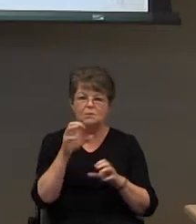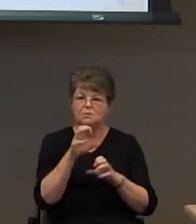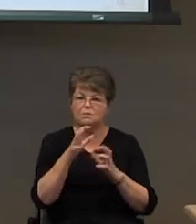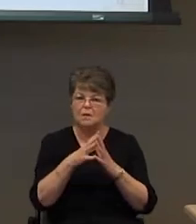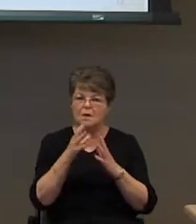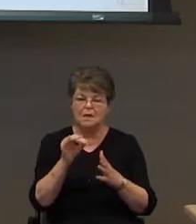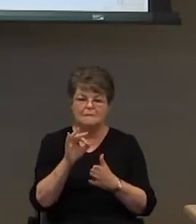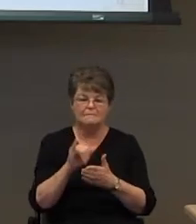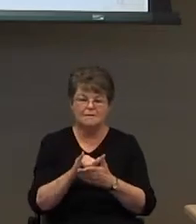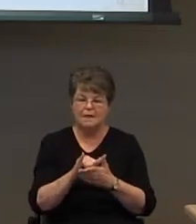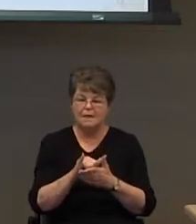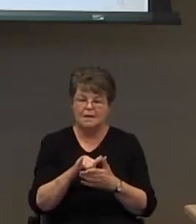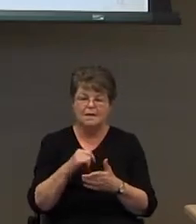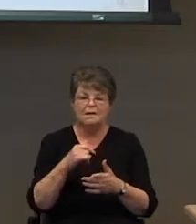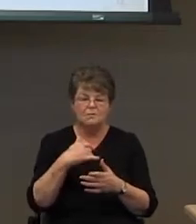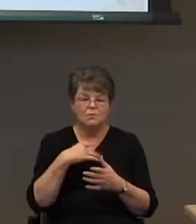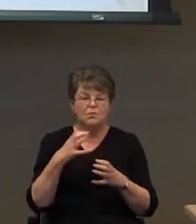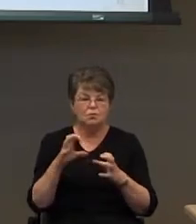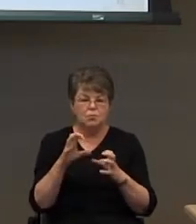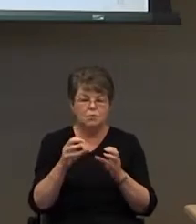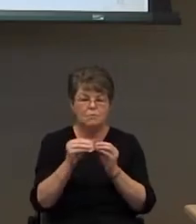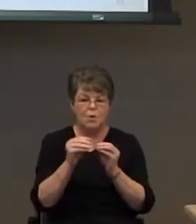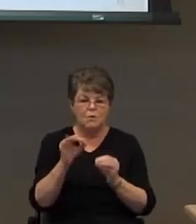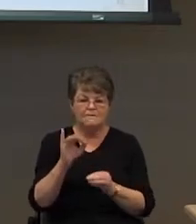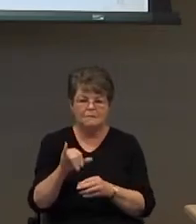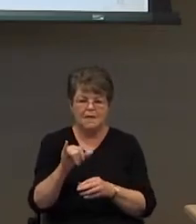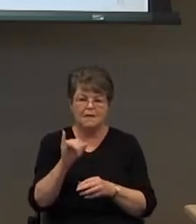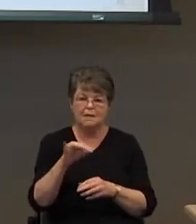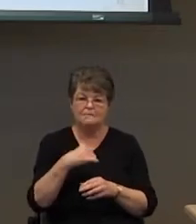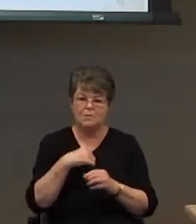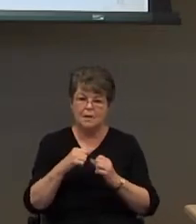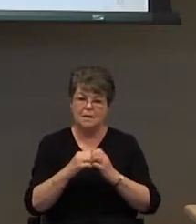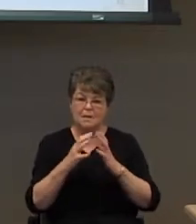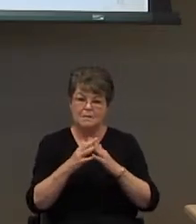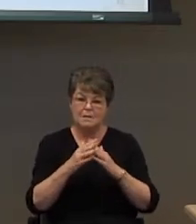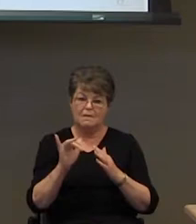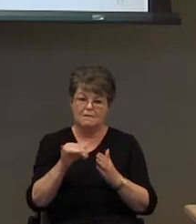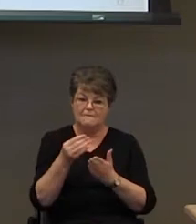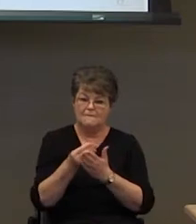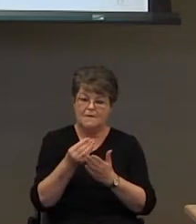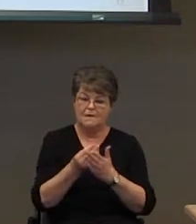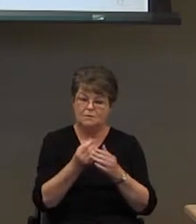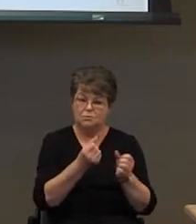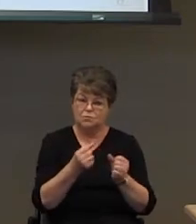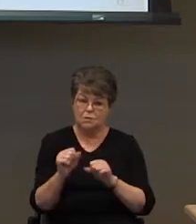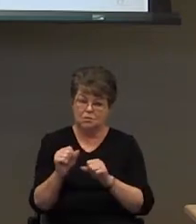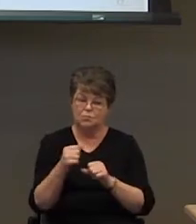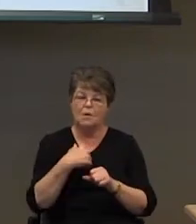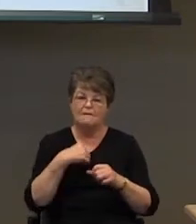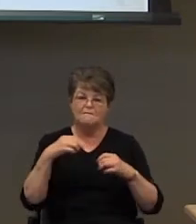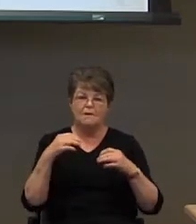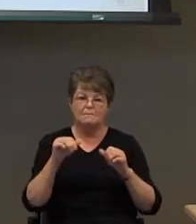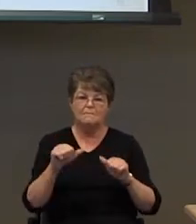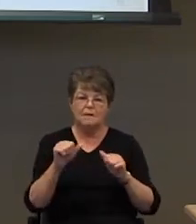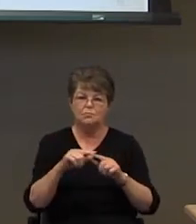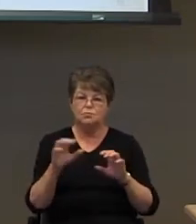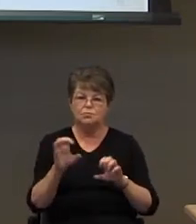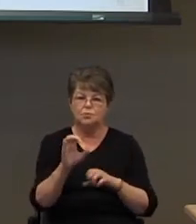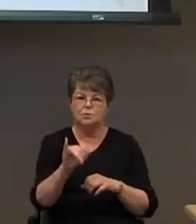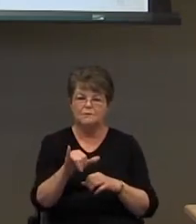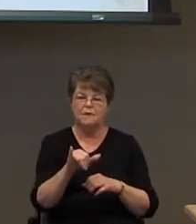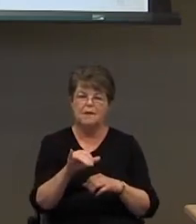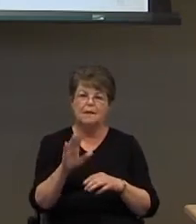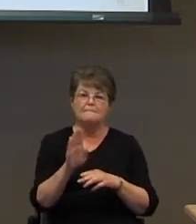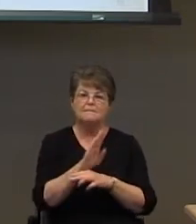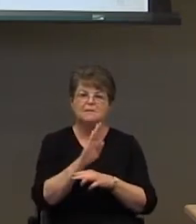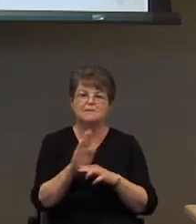you do more of. And this is a capacity bandwidth issue, but I think if we implement this funding strategy, we have the ability to do that. The business survey, I think, is